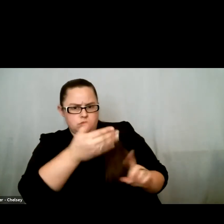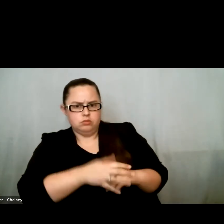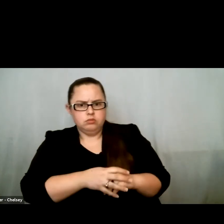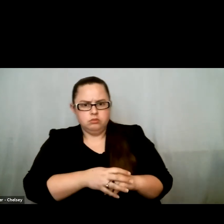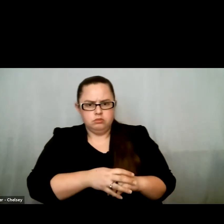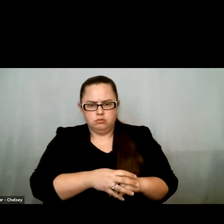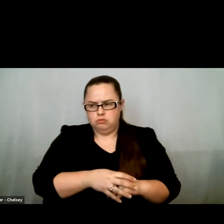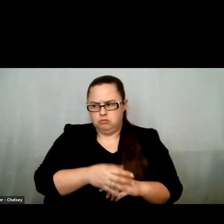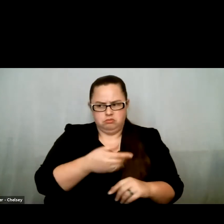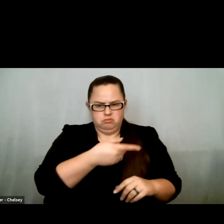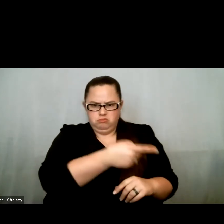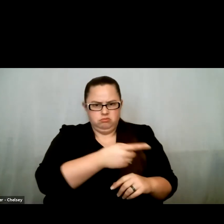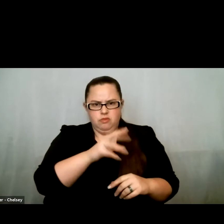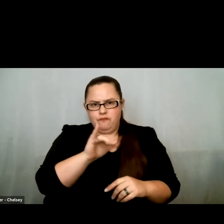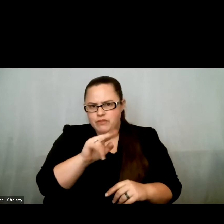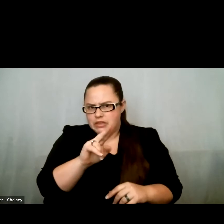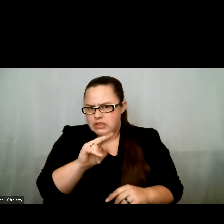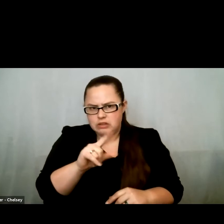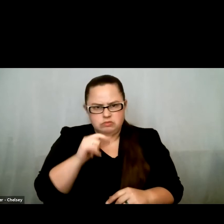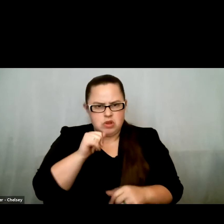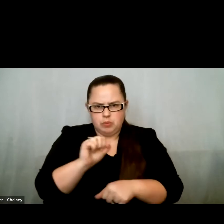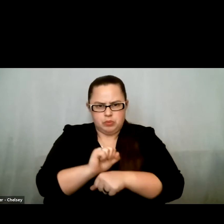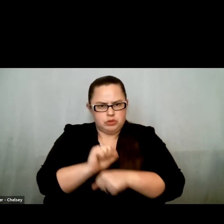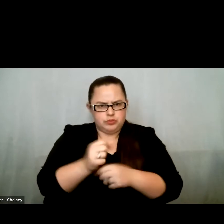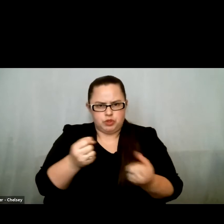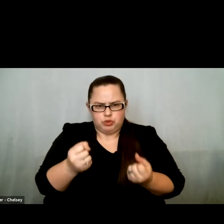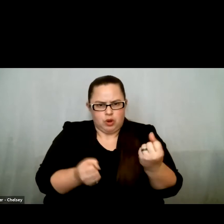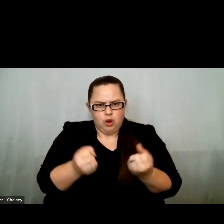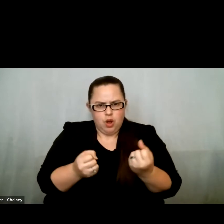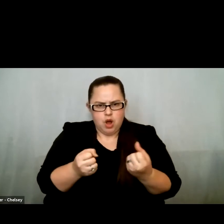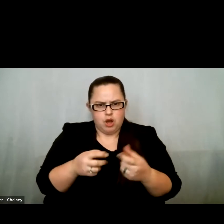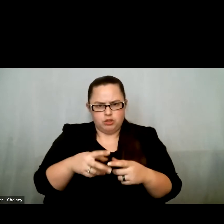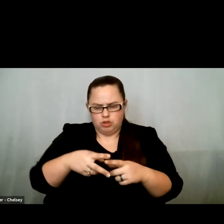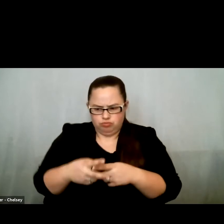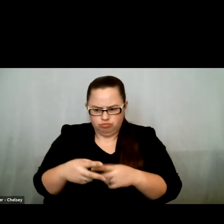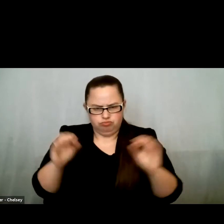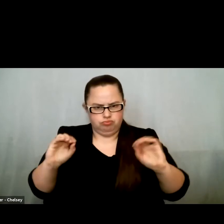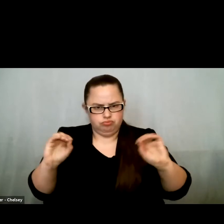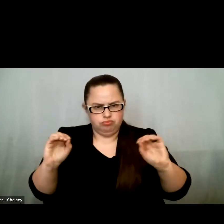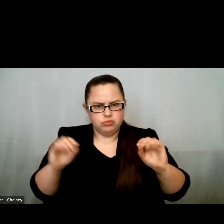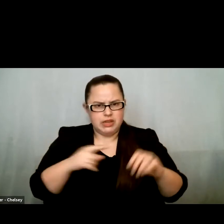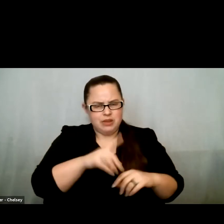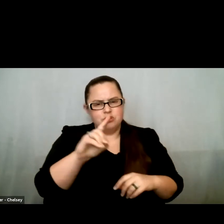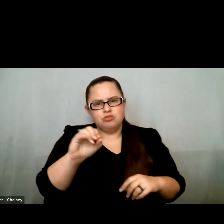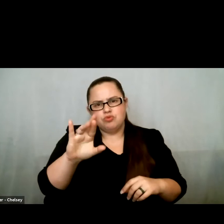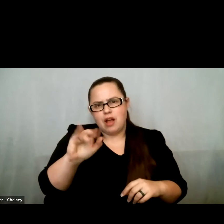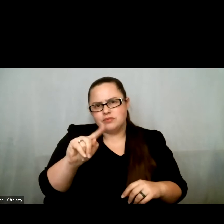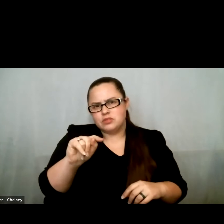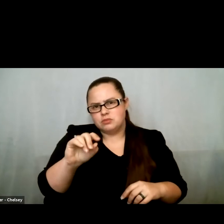auto industry. He worked as a draftsman. On the weekends, he worked part-time in a Chinese restaurant.